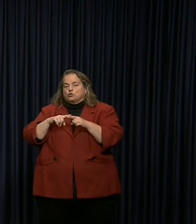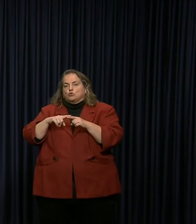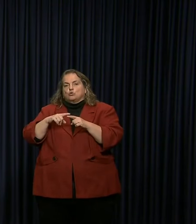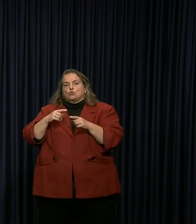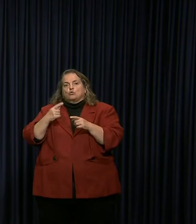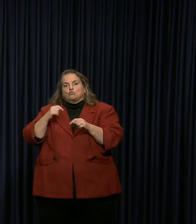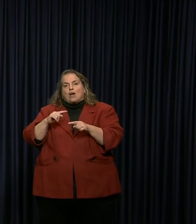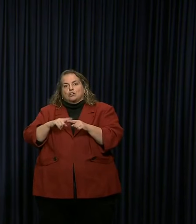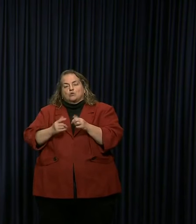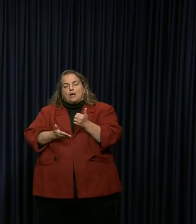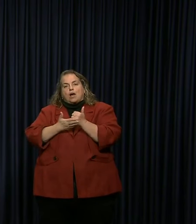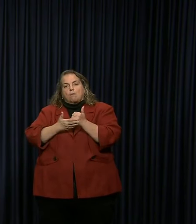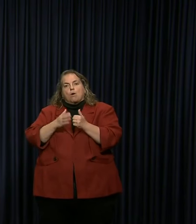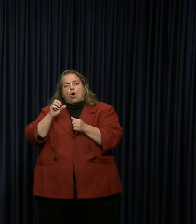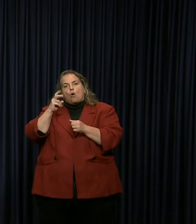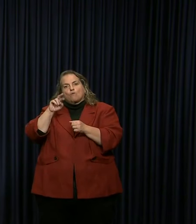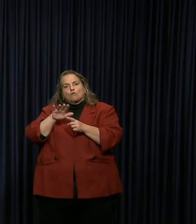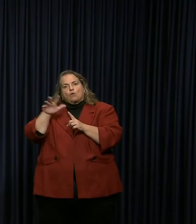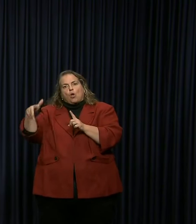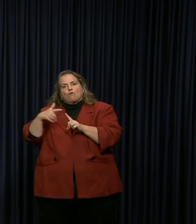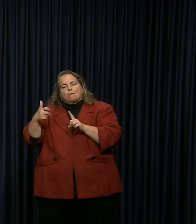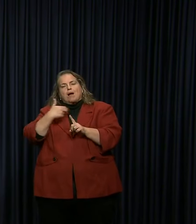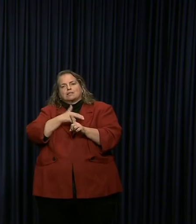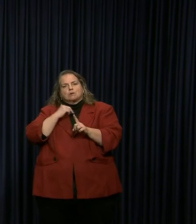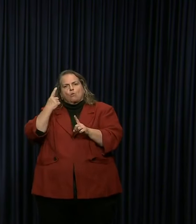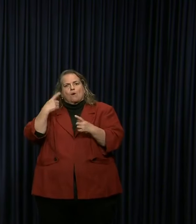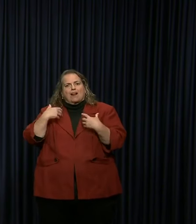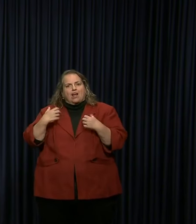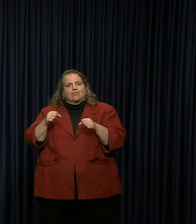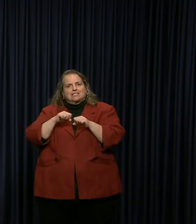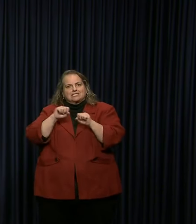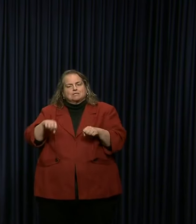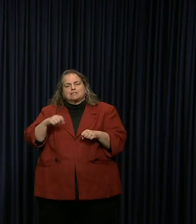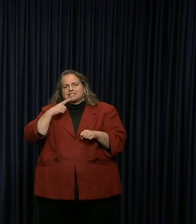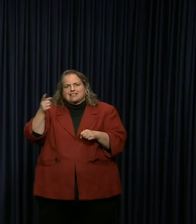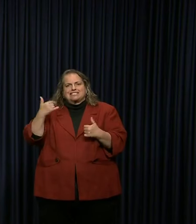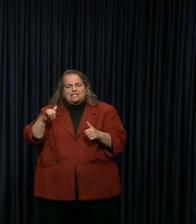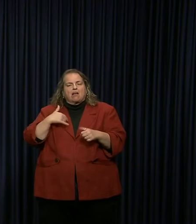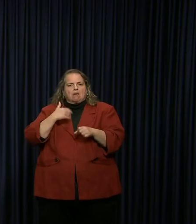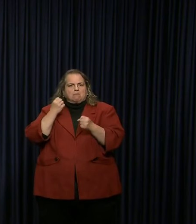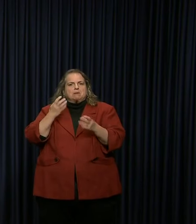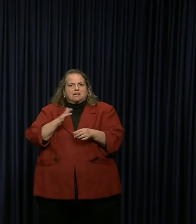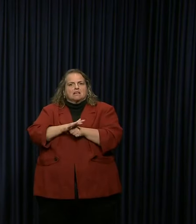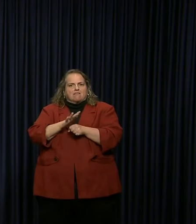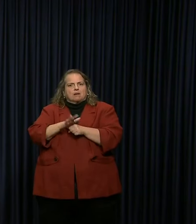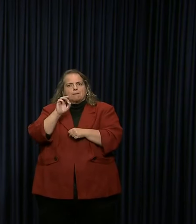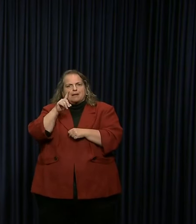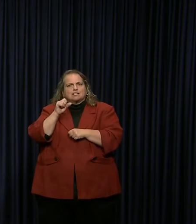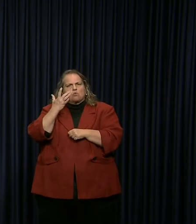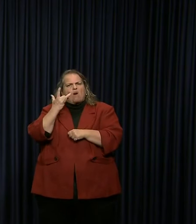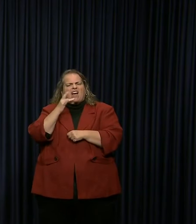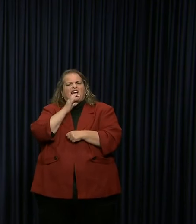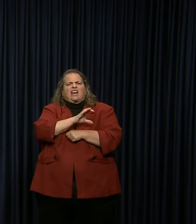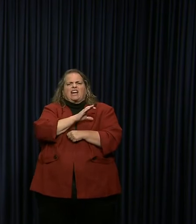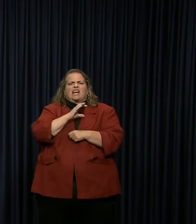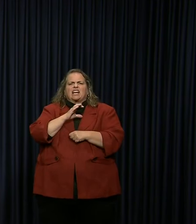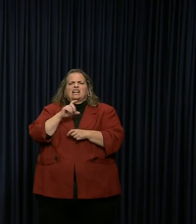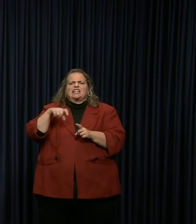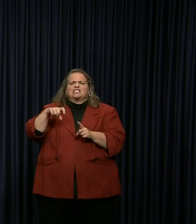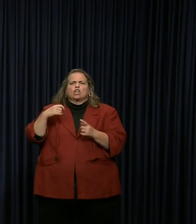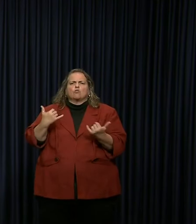from hospitals. At least one health system says they still have a significant number of beds. Why are these clinics necessary right